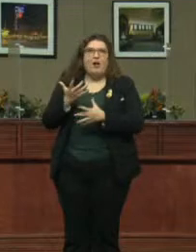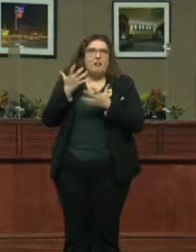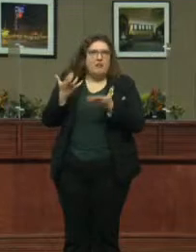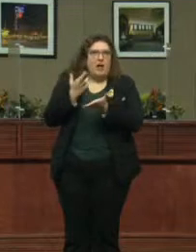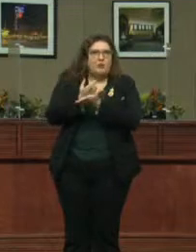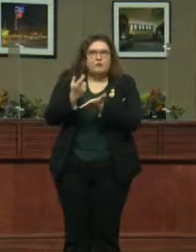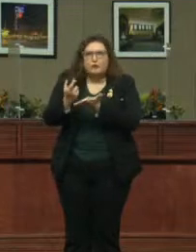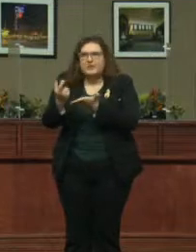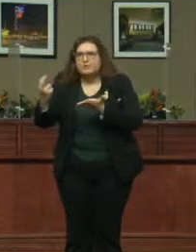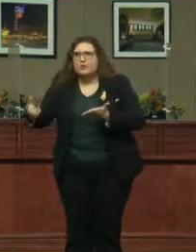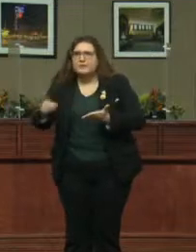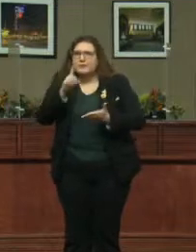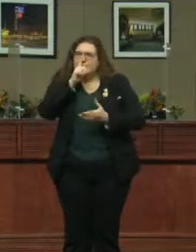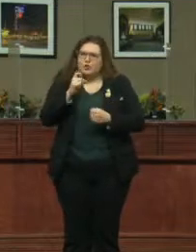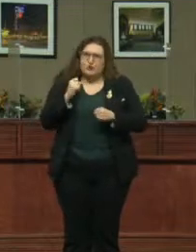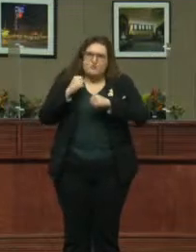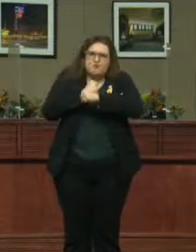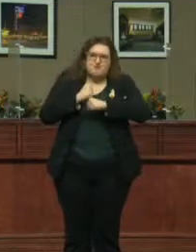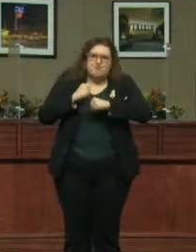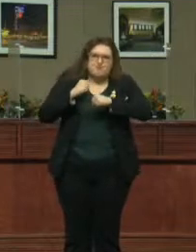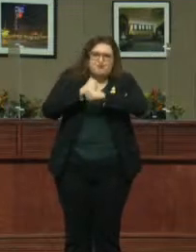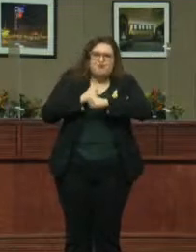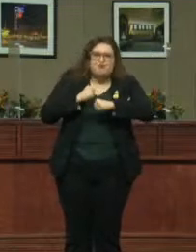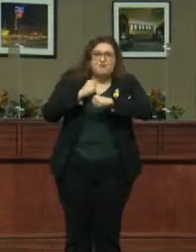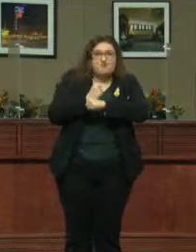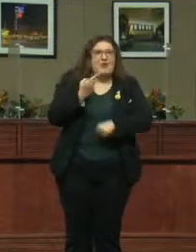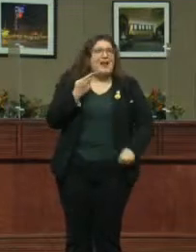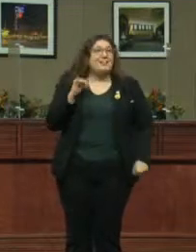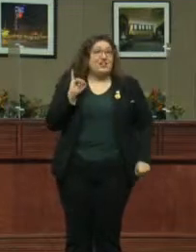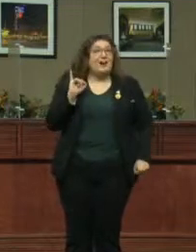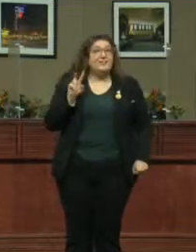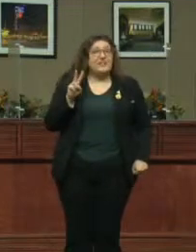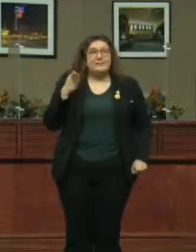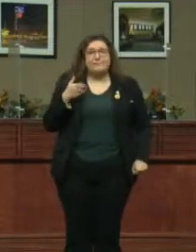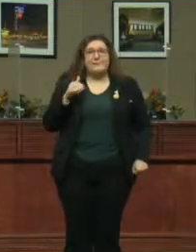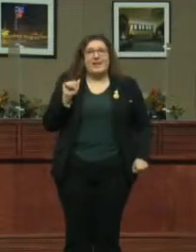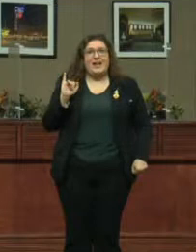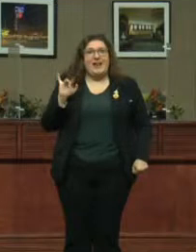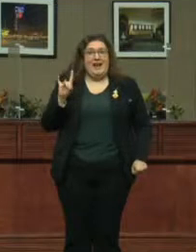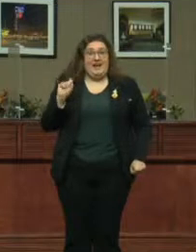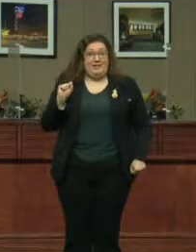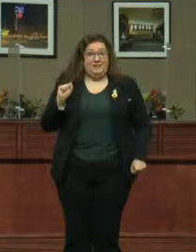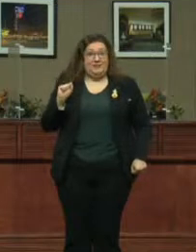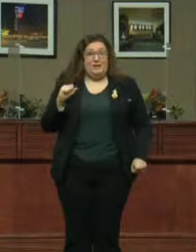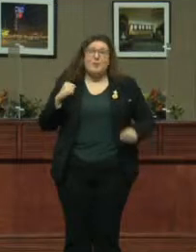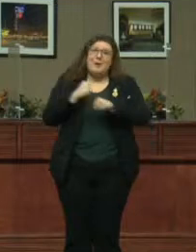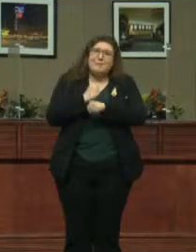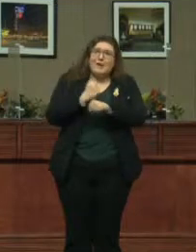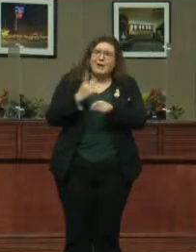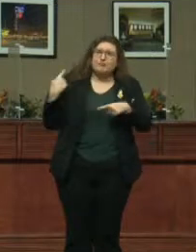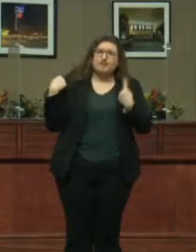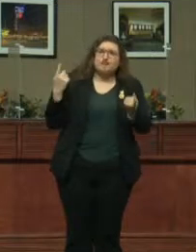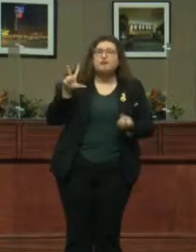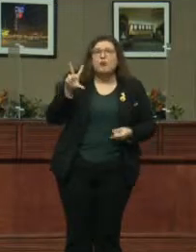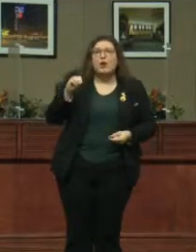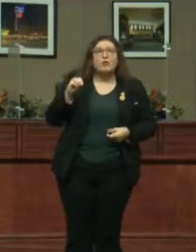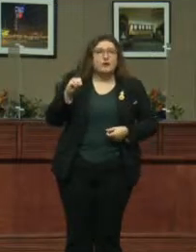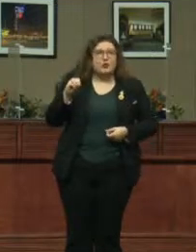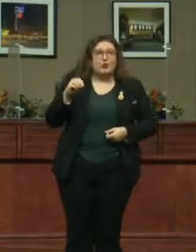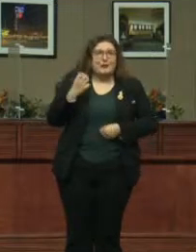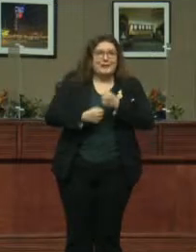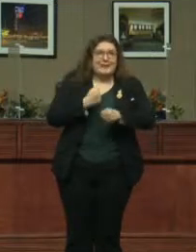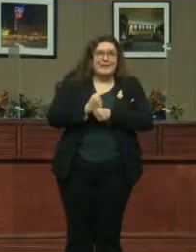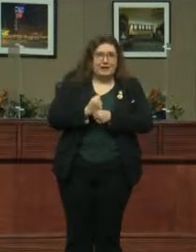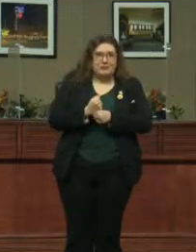to fight the pandemic, the HIV pandemic that we have for the last 30 years. So more information on that will be